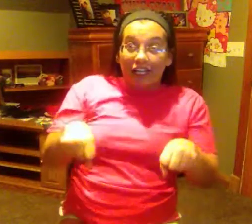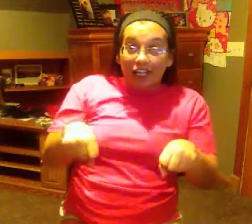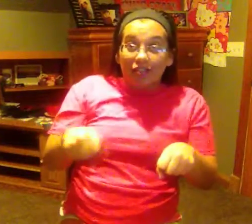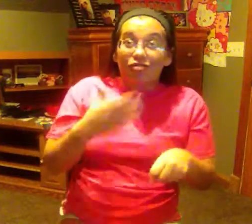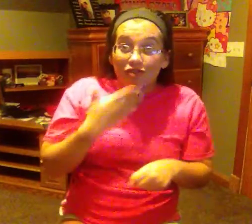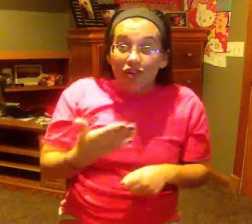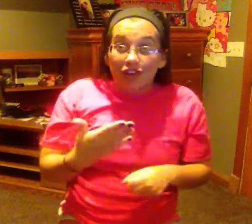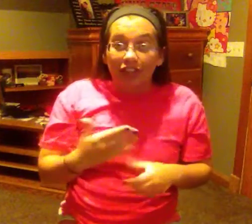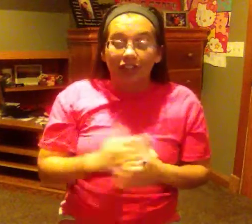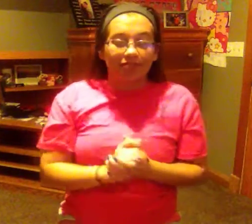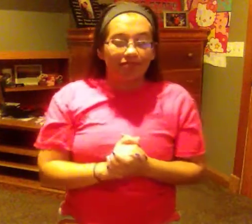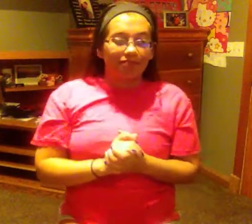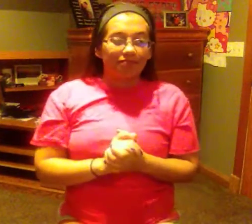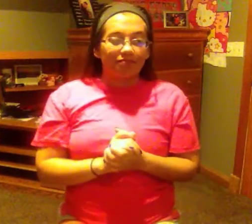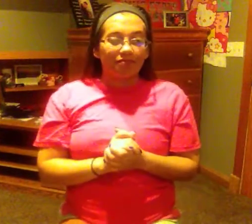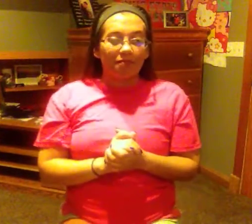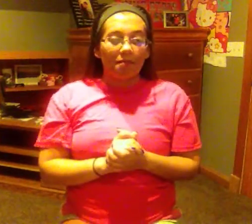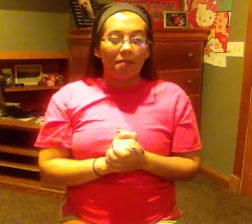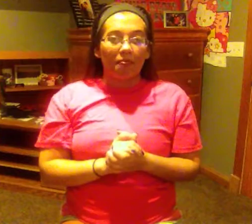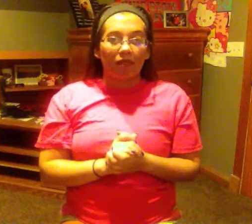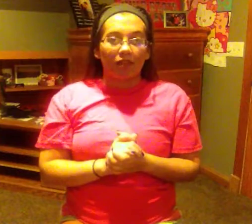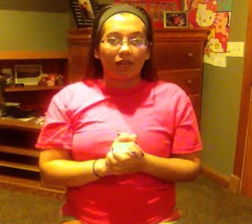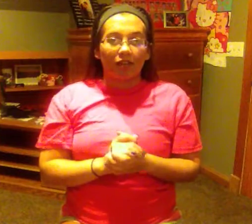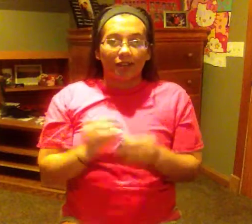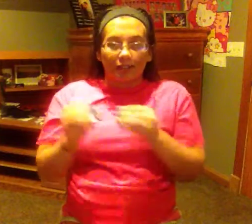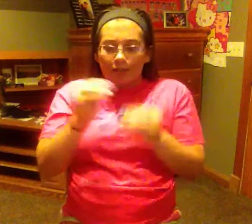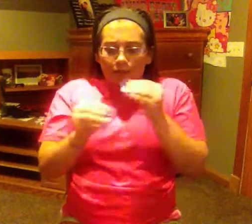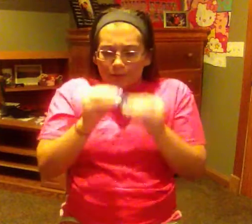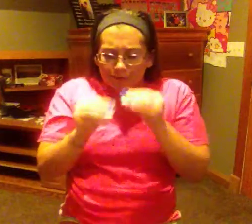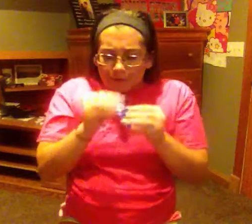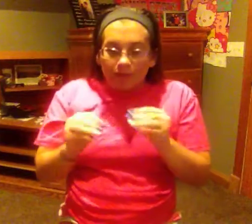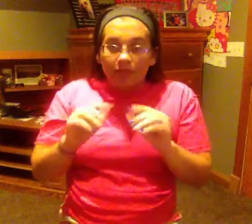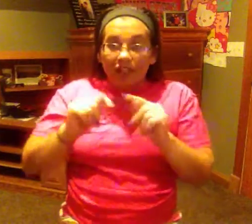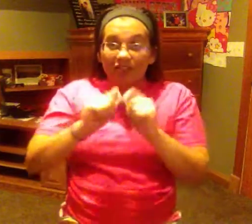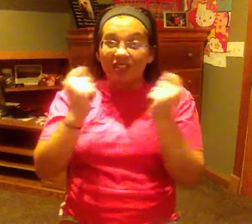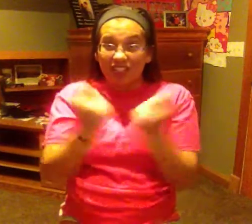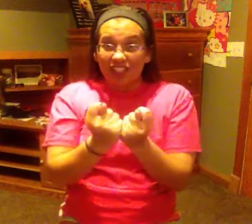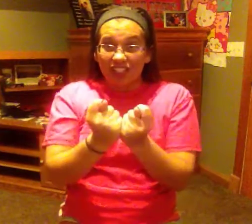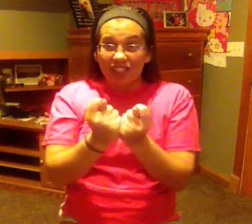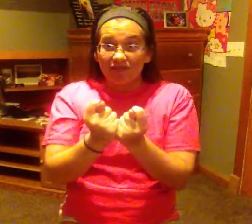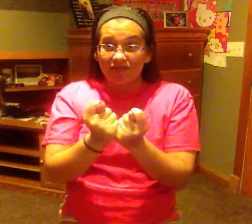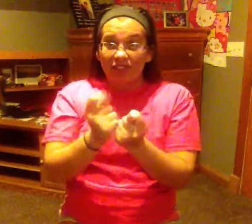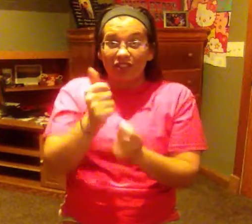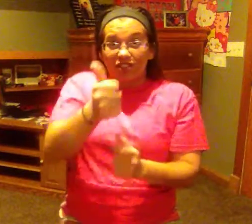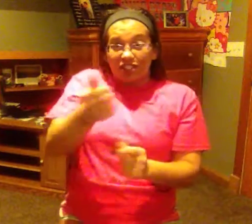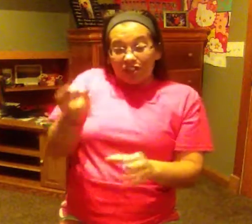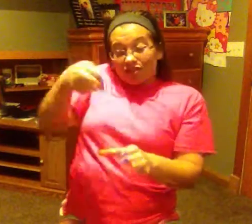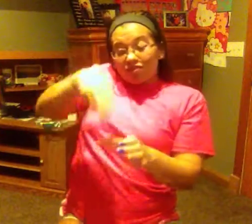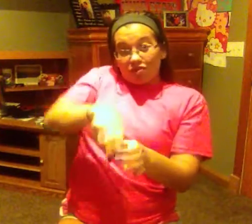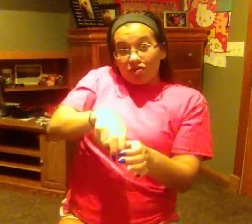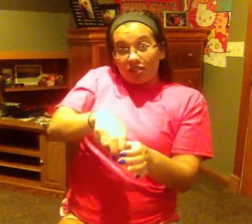to fly. As a member of the repair team, you'll be trained in a critical area of helicopter maintenance, engines,